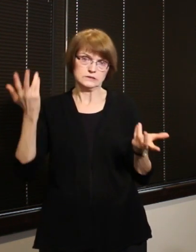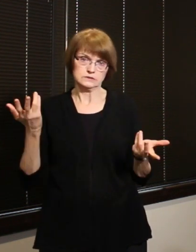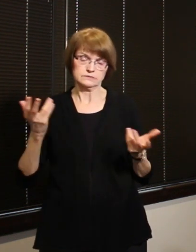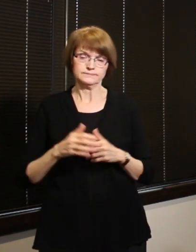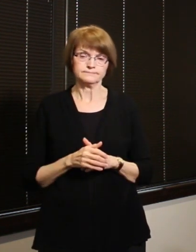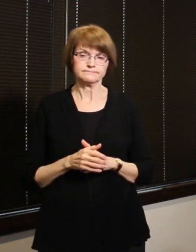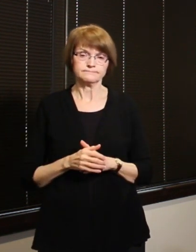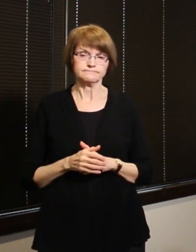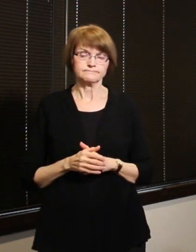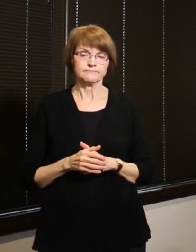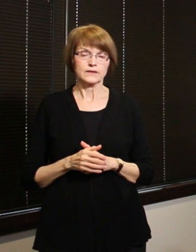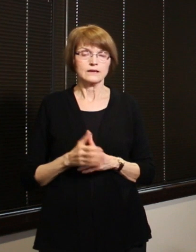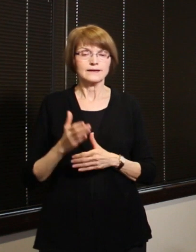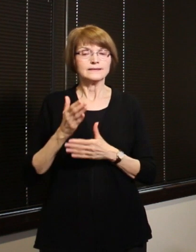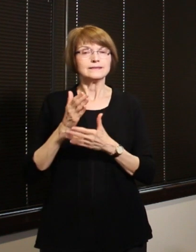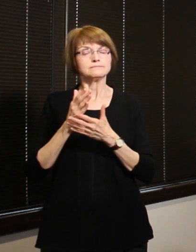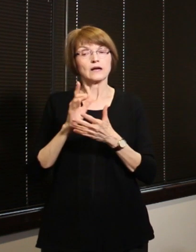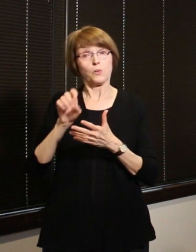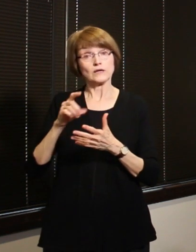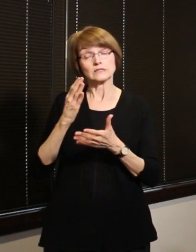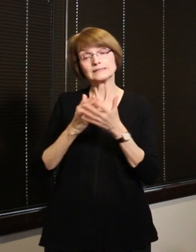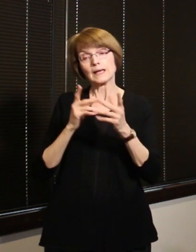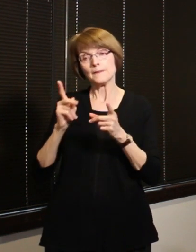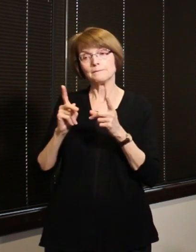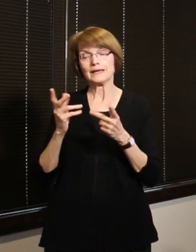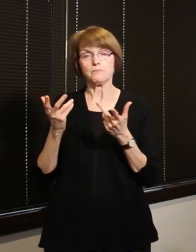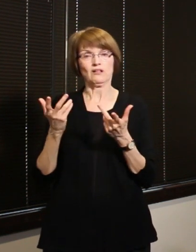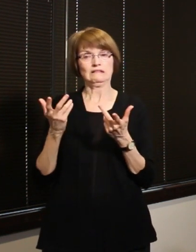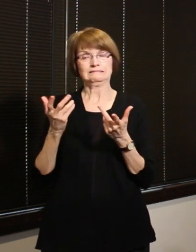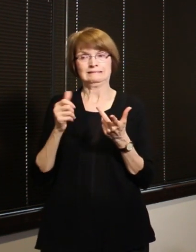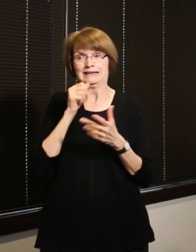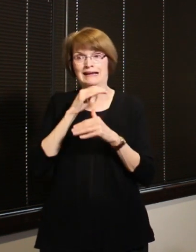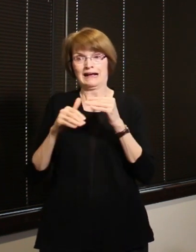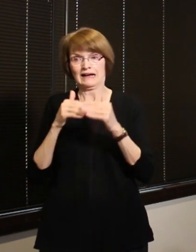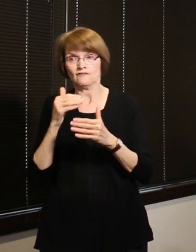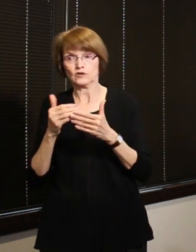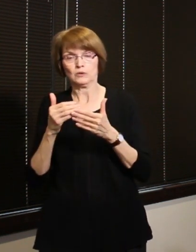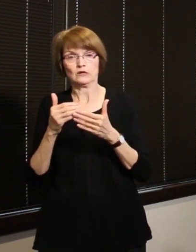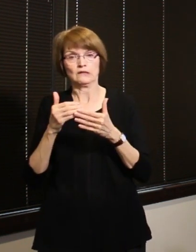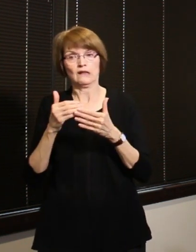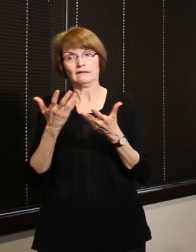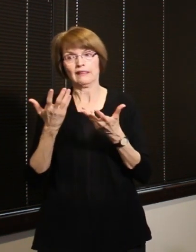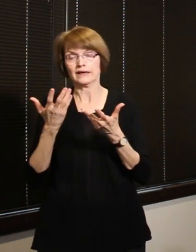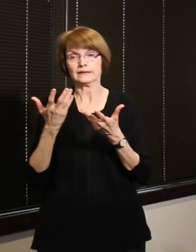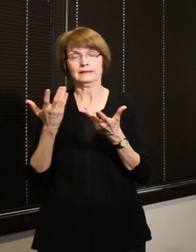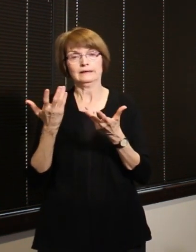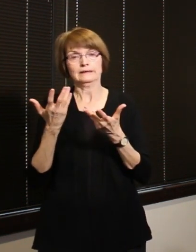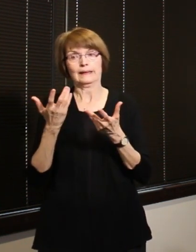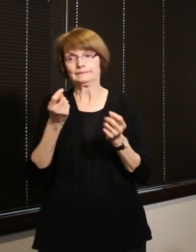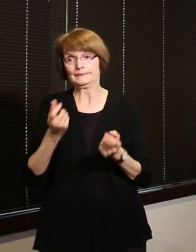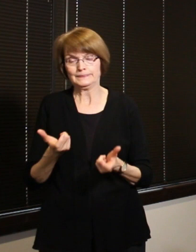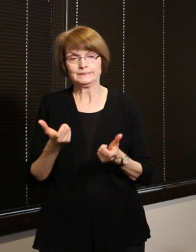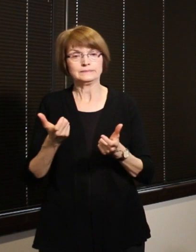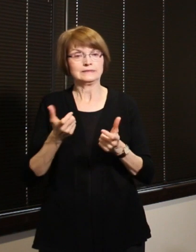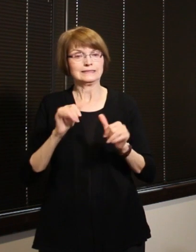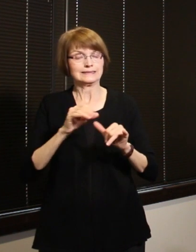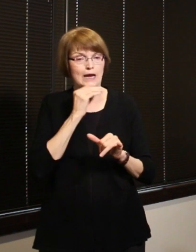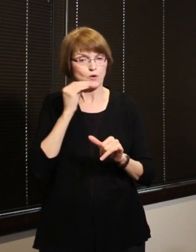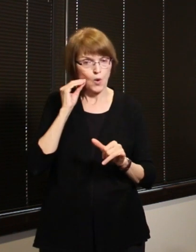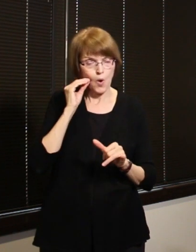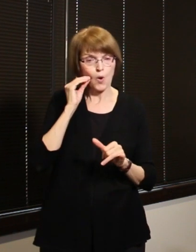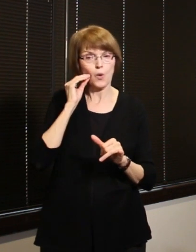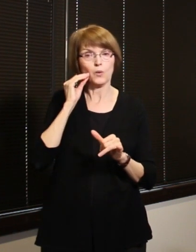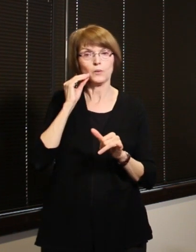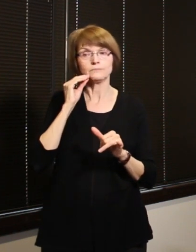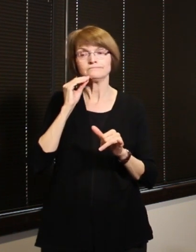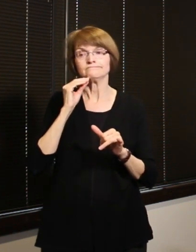Some people have expressed discomfort in the lifting of public health or stay-at-home orders because they believe that testing is not yet widely